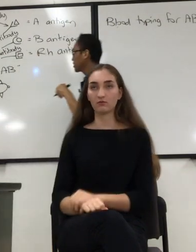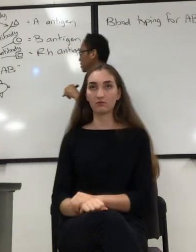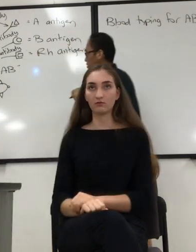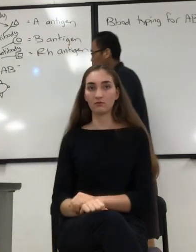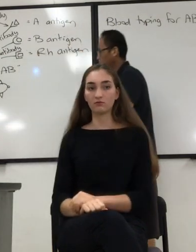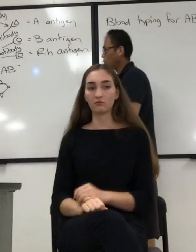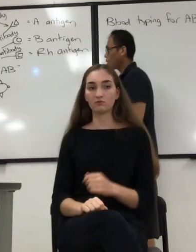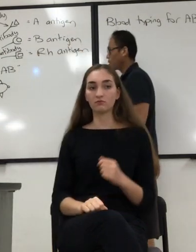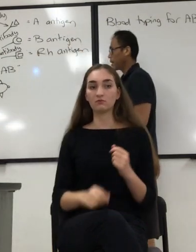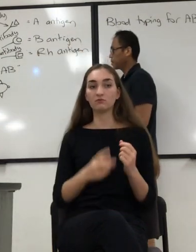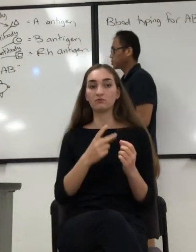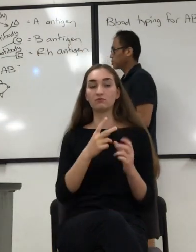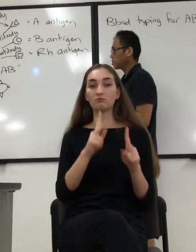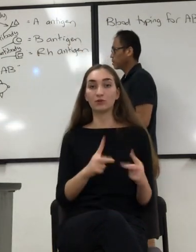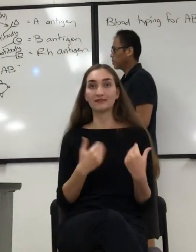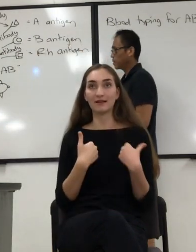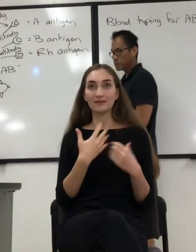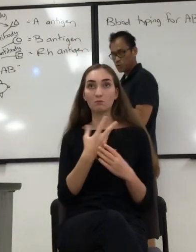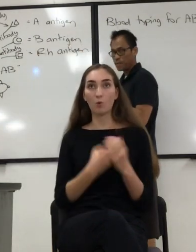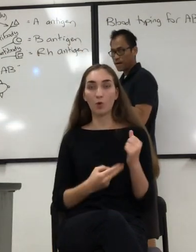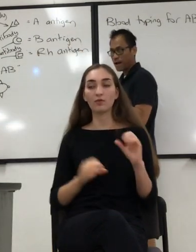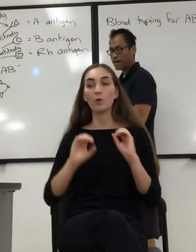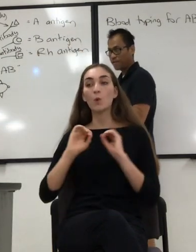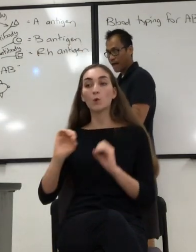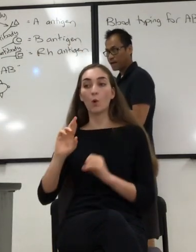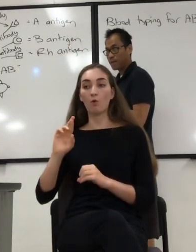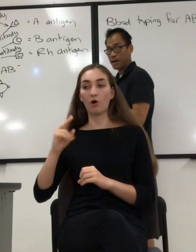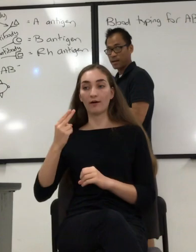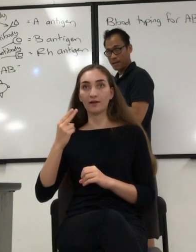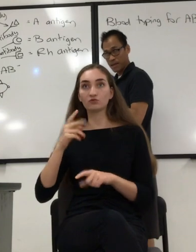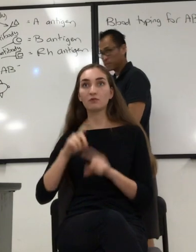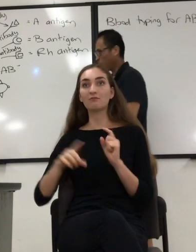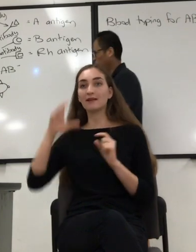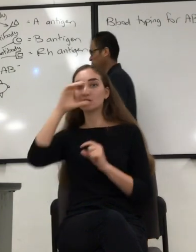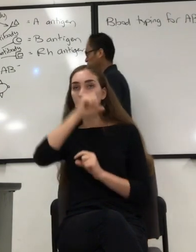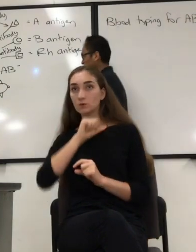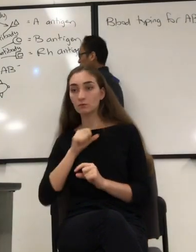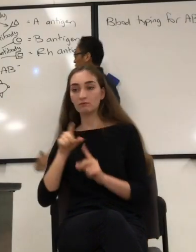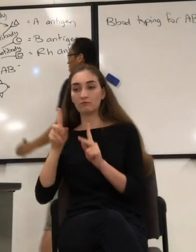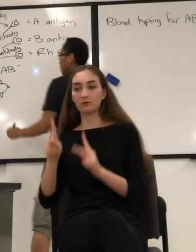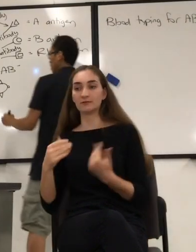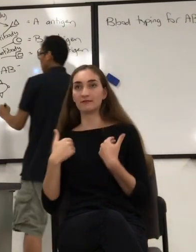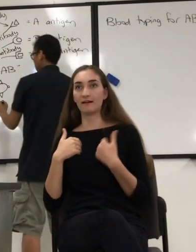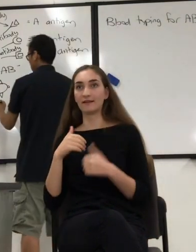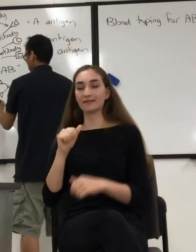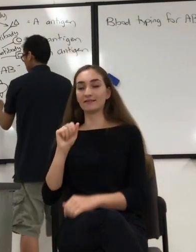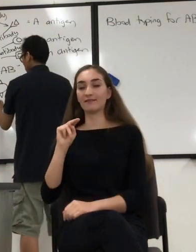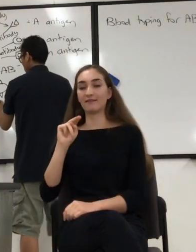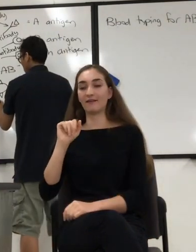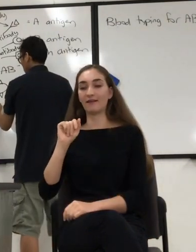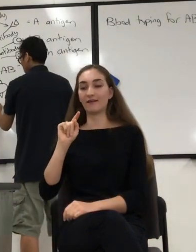Those are present. There's no Rh, but assume they have the antibody against Rh.